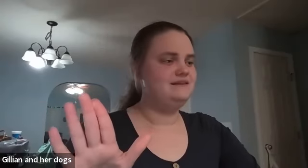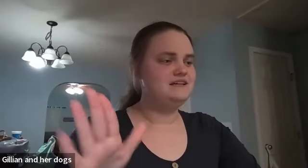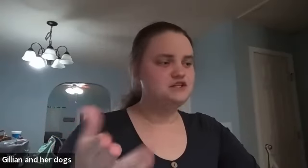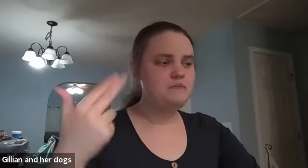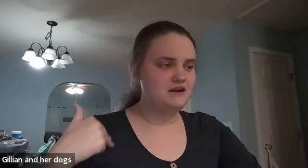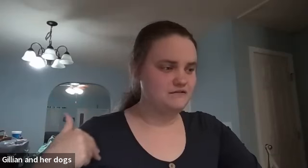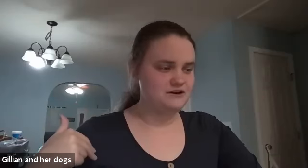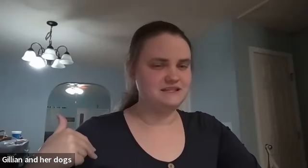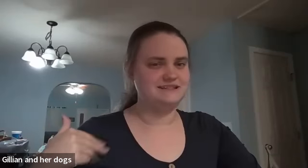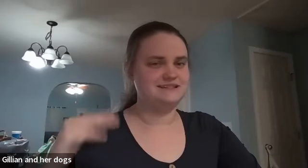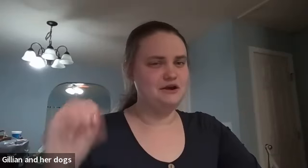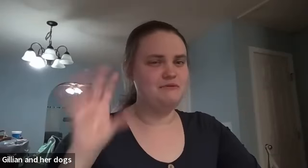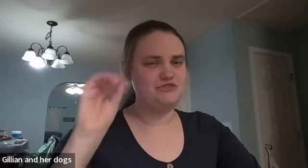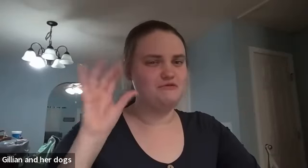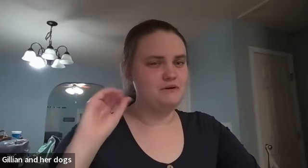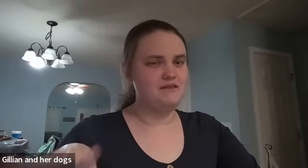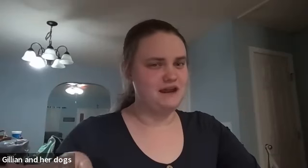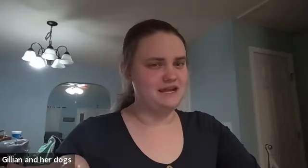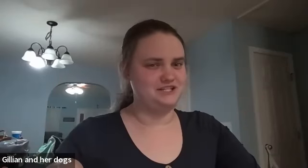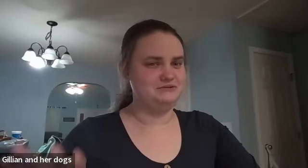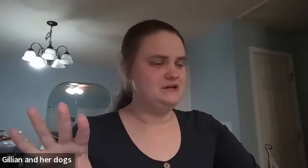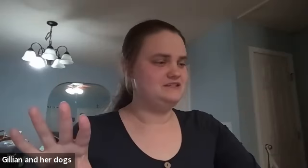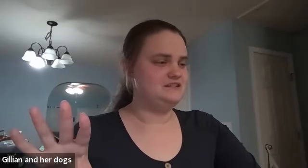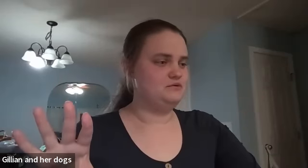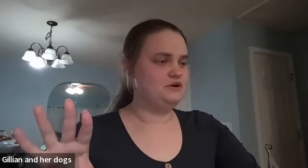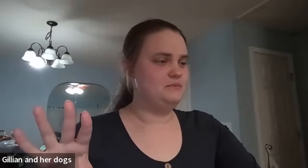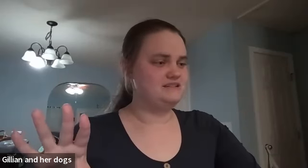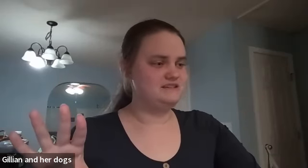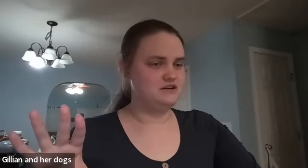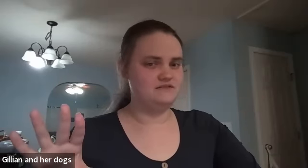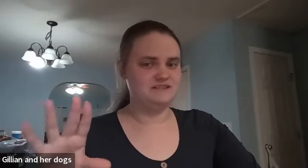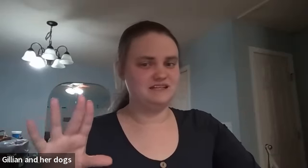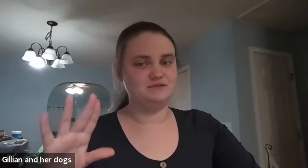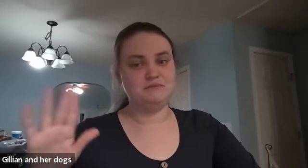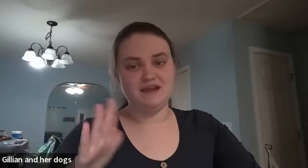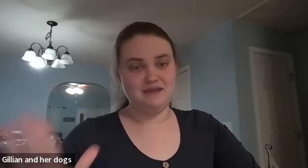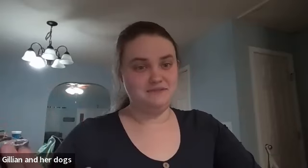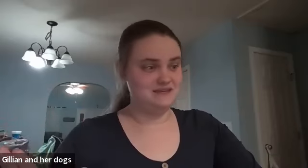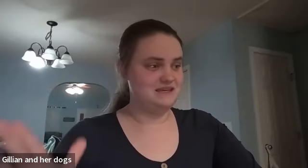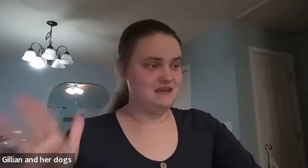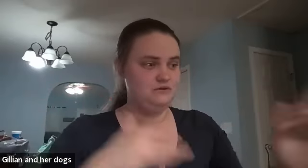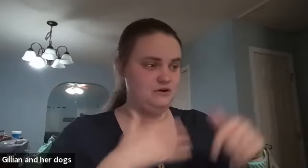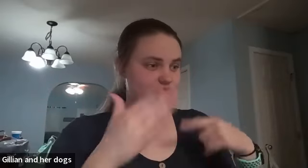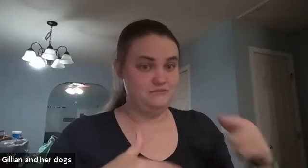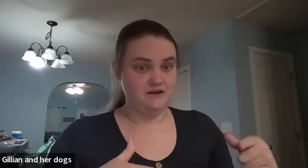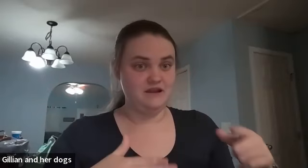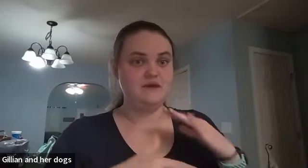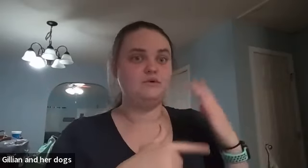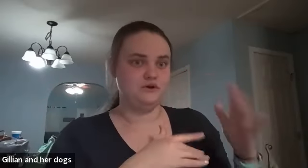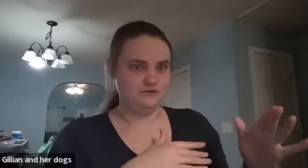let's go back over our sentences. I know I've been throwing a lot at you. So we'll go back to the start of the sentence with a my name is, and we'll go through there, and then we'll go through the